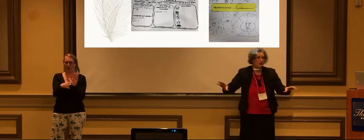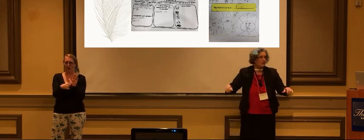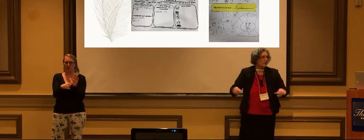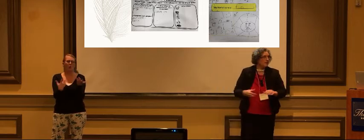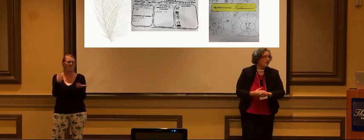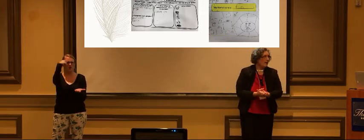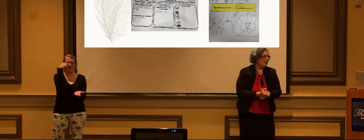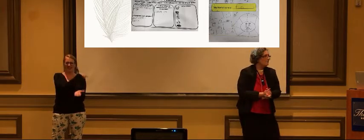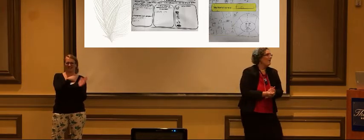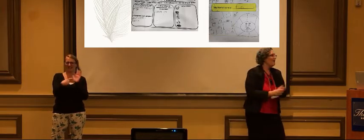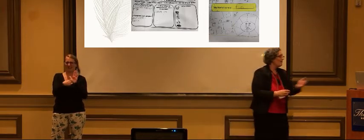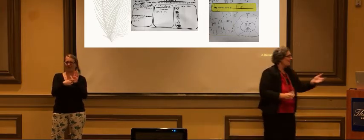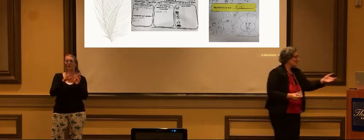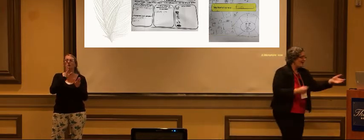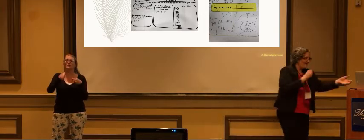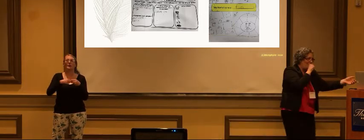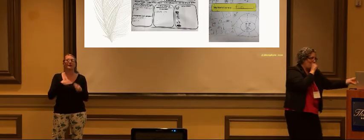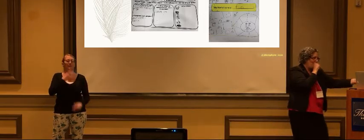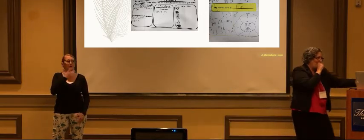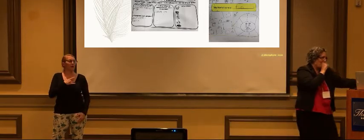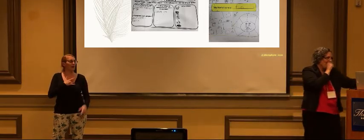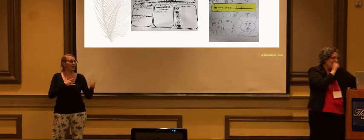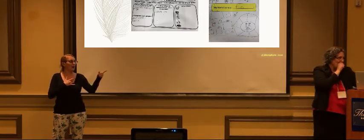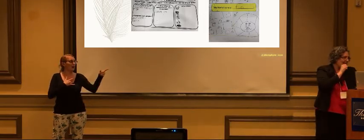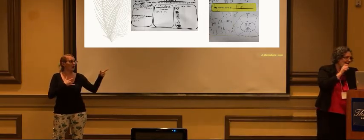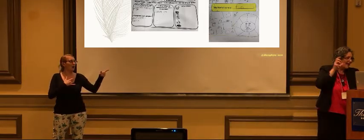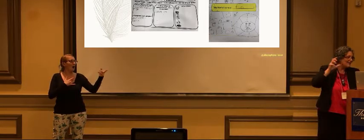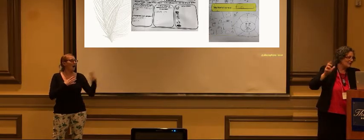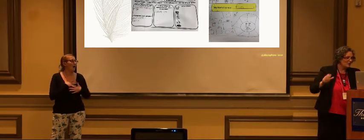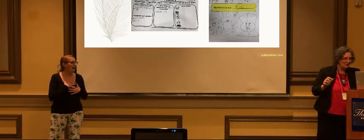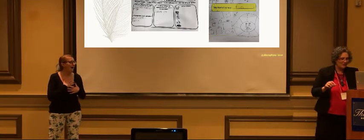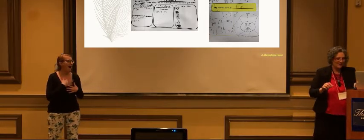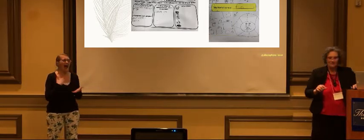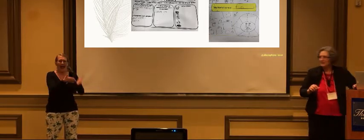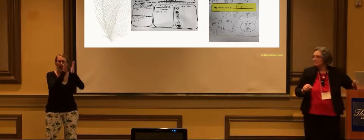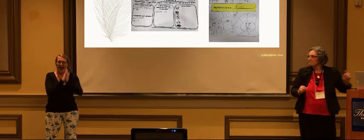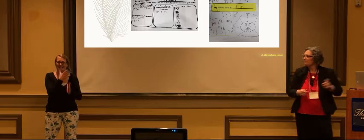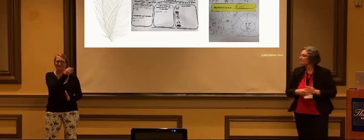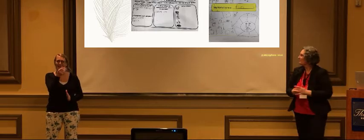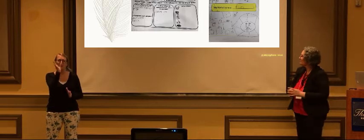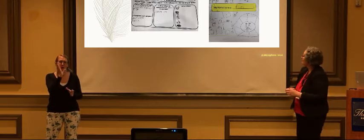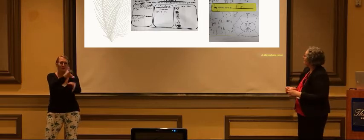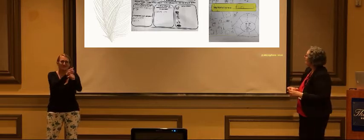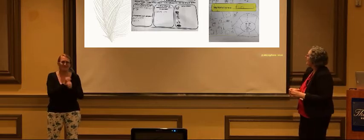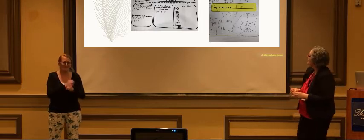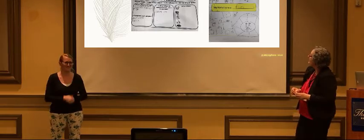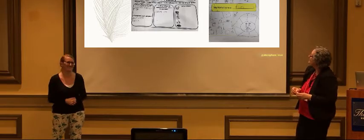my birthday. Oh, look at that. Ask and you shall receive.